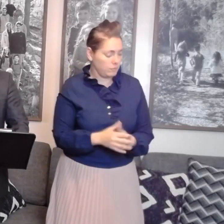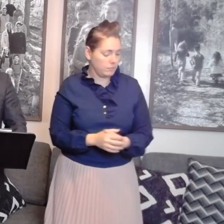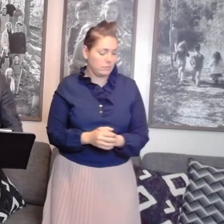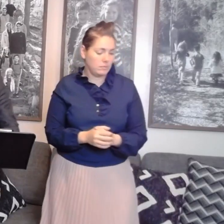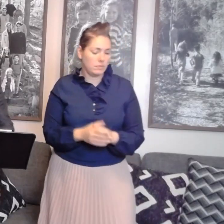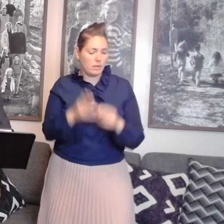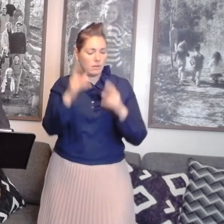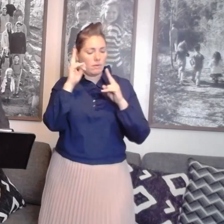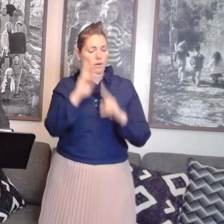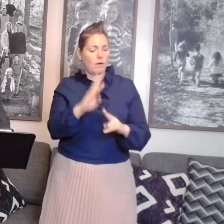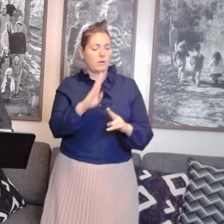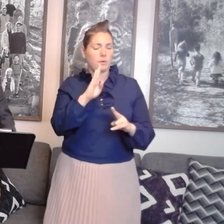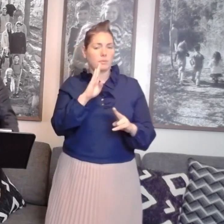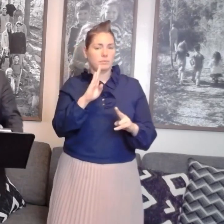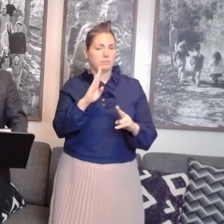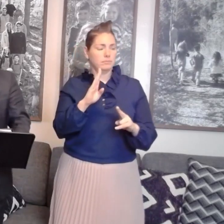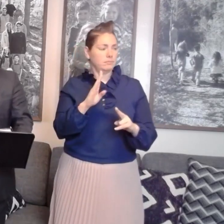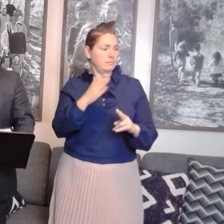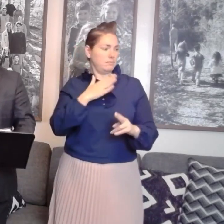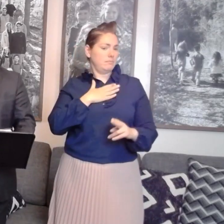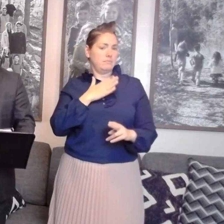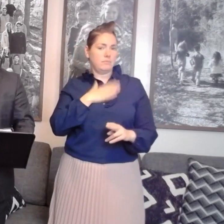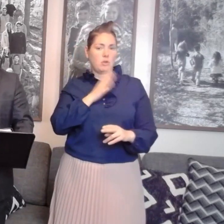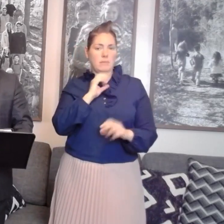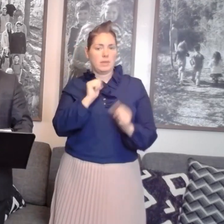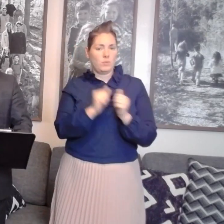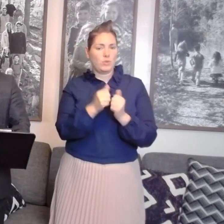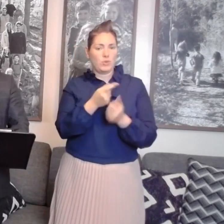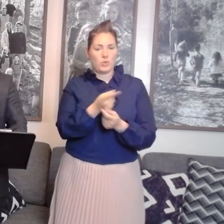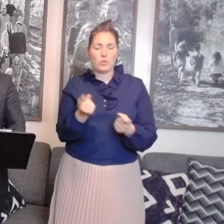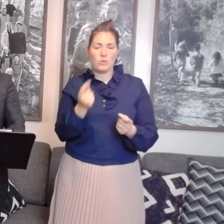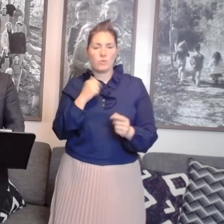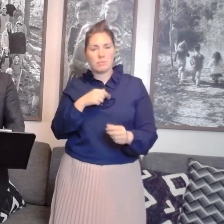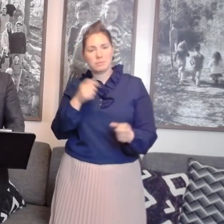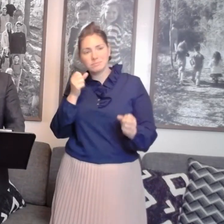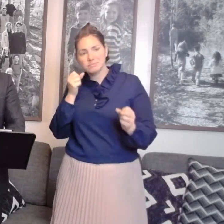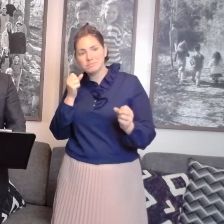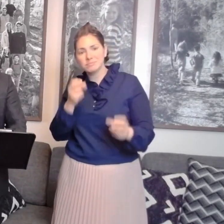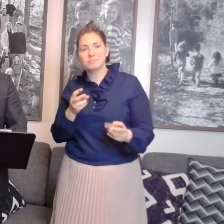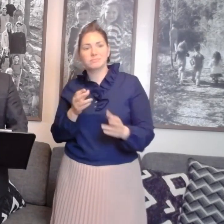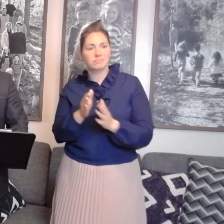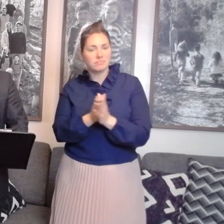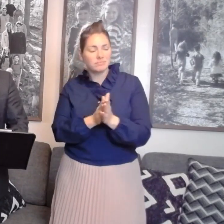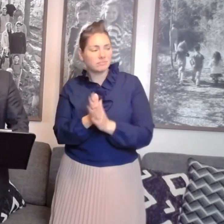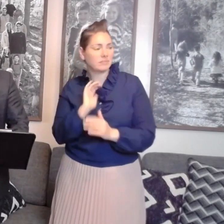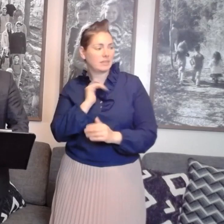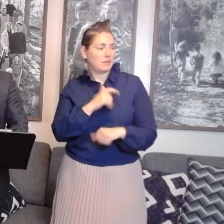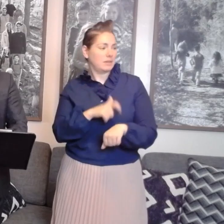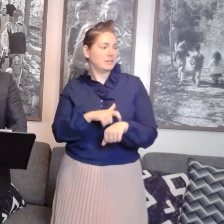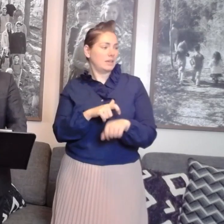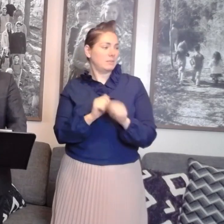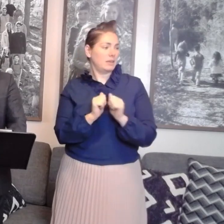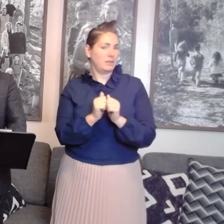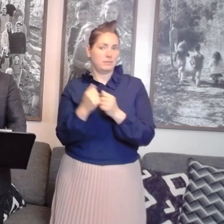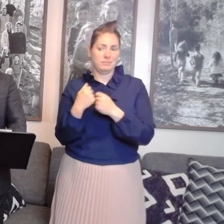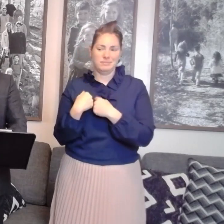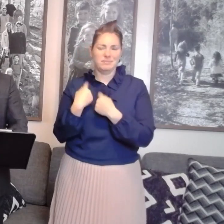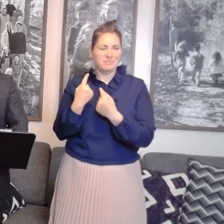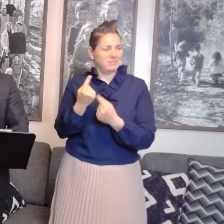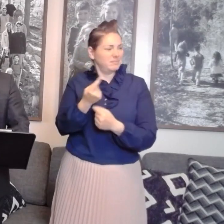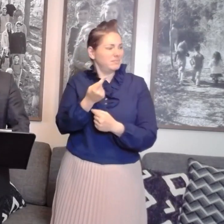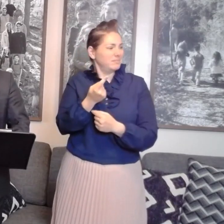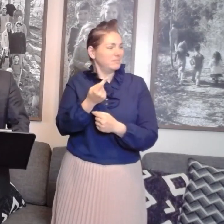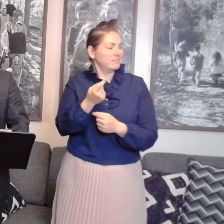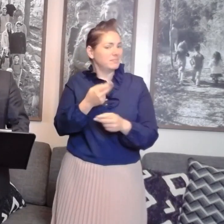What an honor it is to be with you this weekend, and looking forward to our time together for a little while